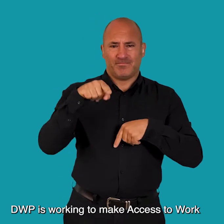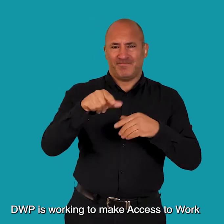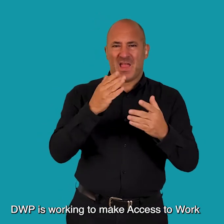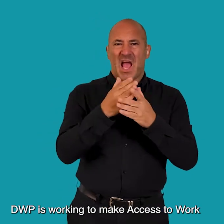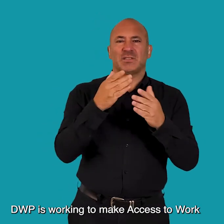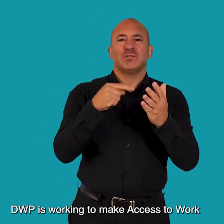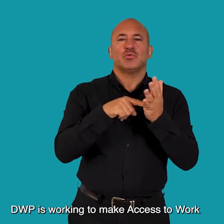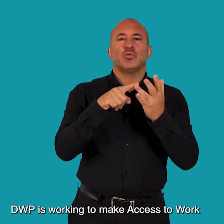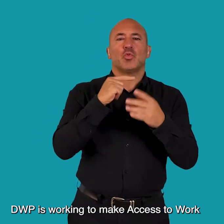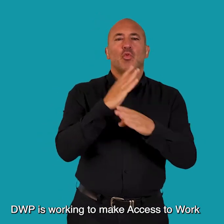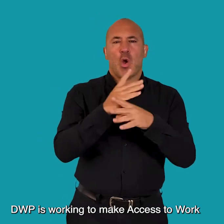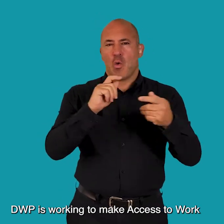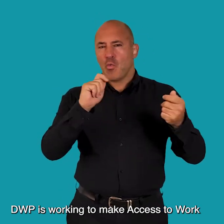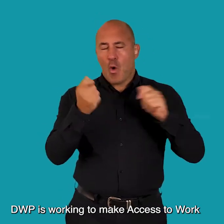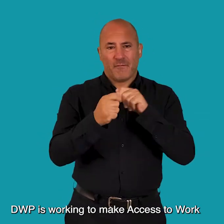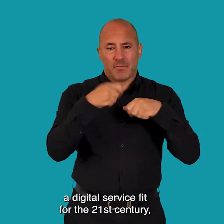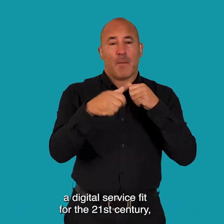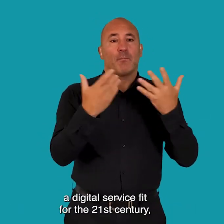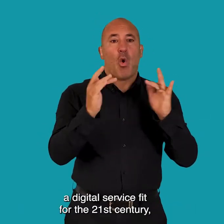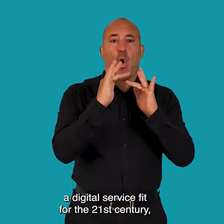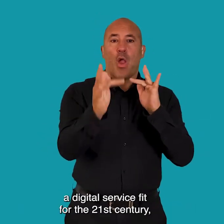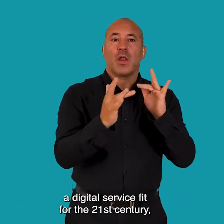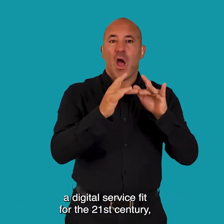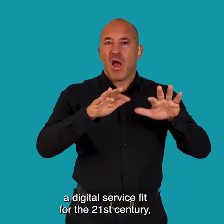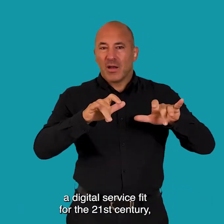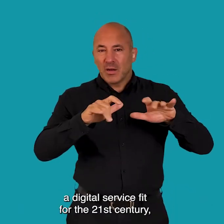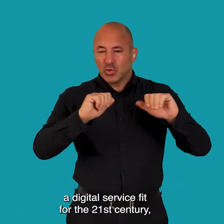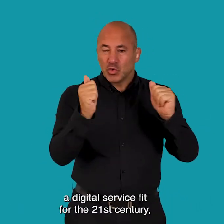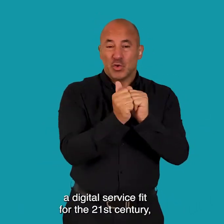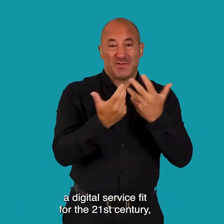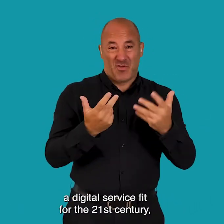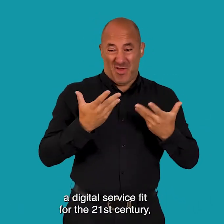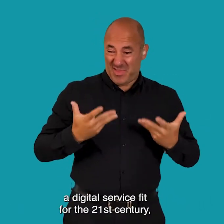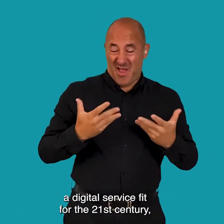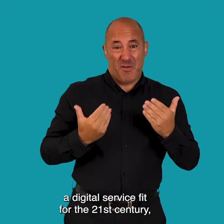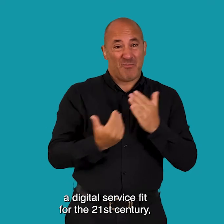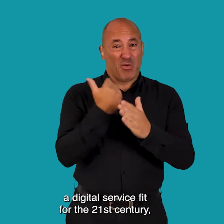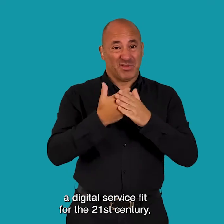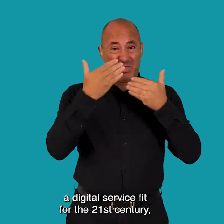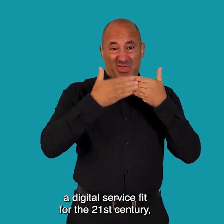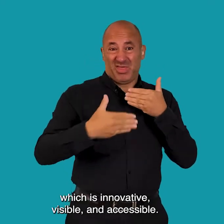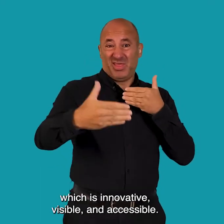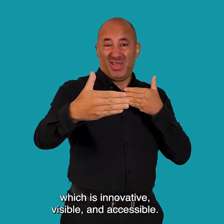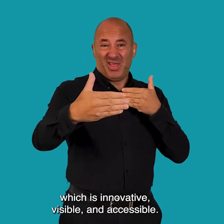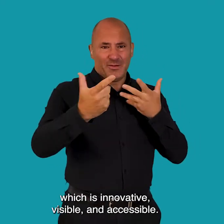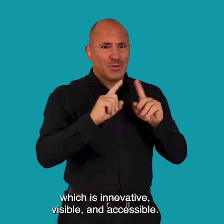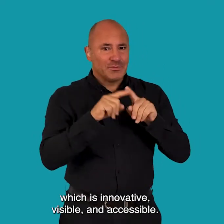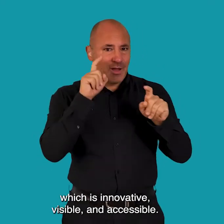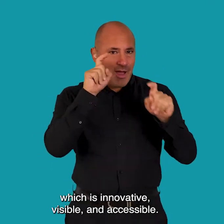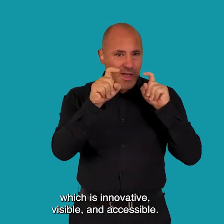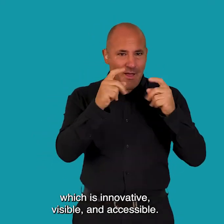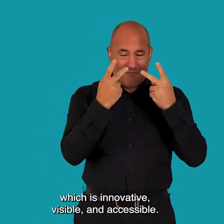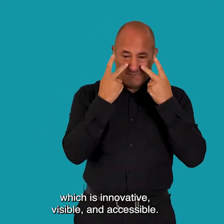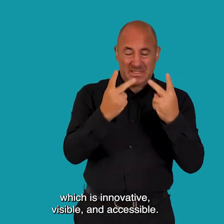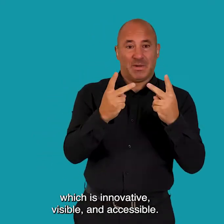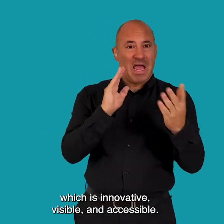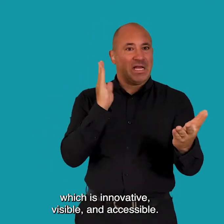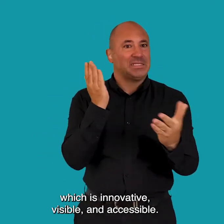is working to make access to work a digital service, fit for the 21st century, which is innovative, visible, and